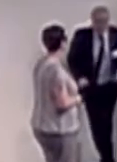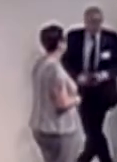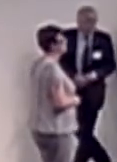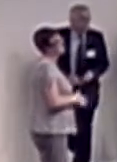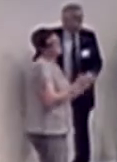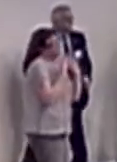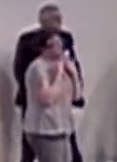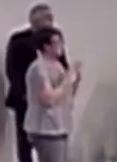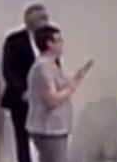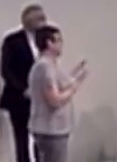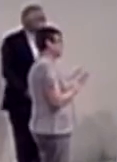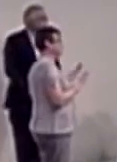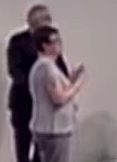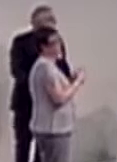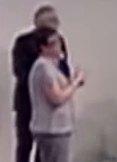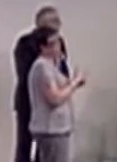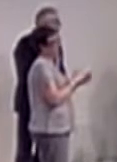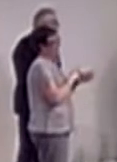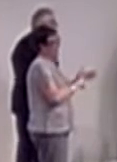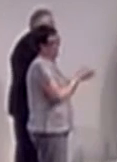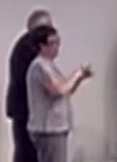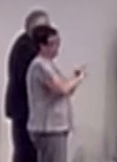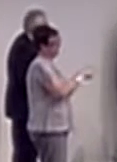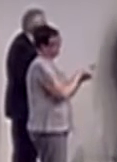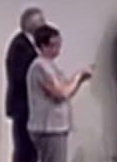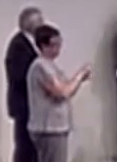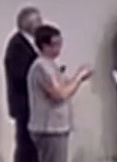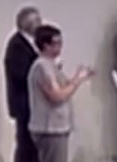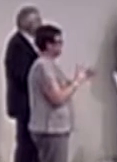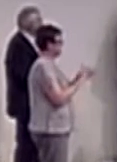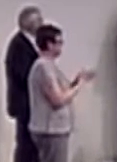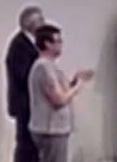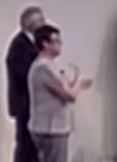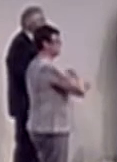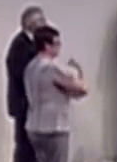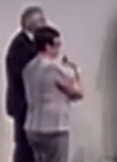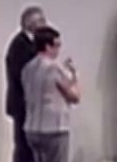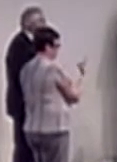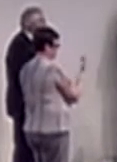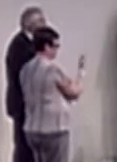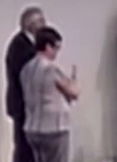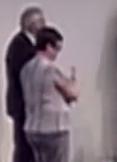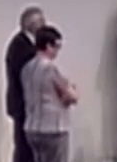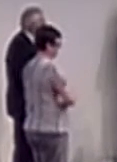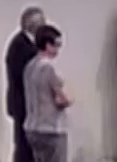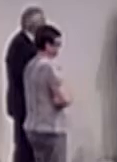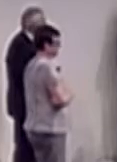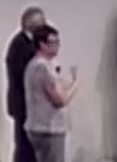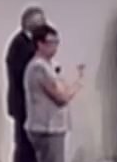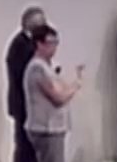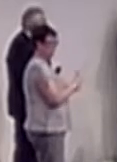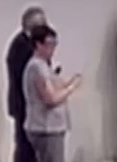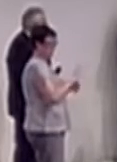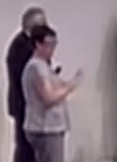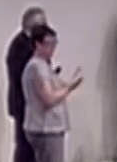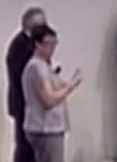Thank you to Alexander and to Peter. Peter, I've got one question for you, because it just strikes me that there was one statistic that you had in a